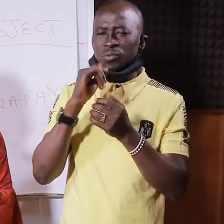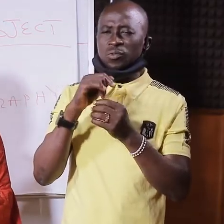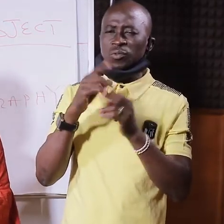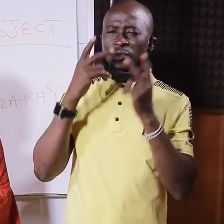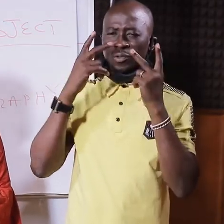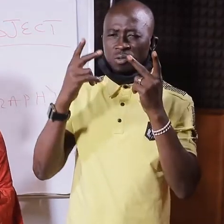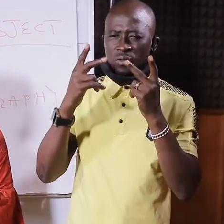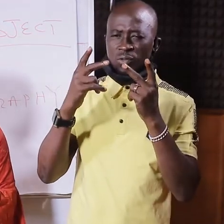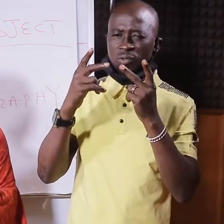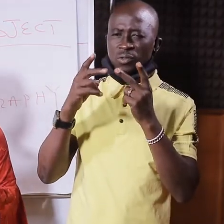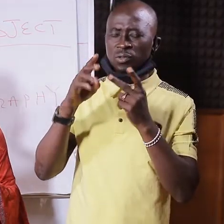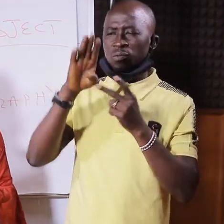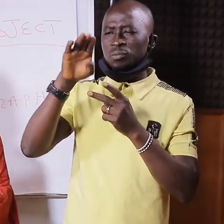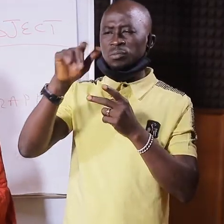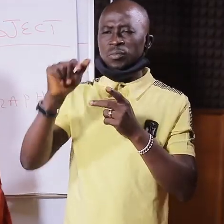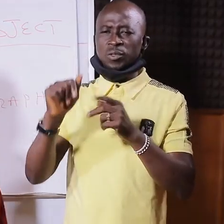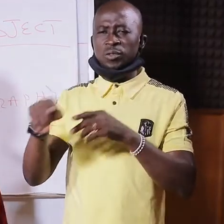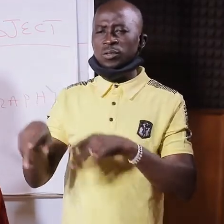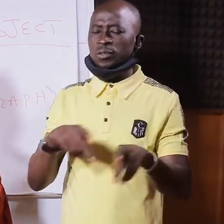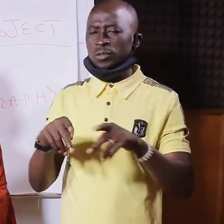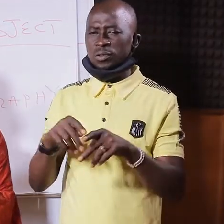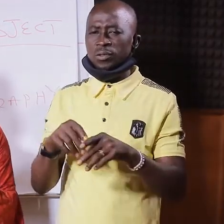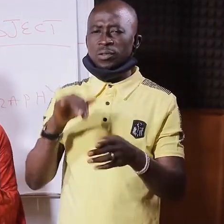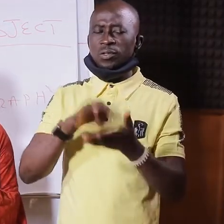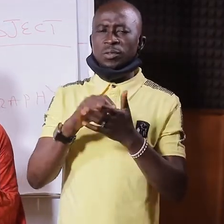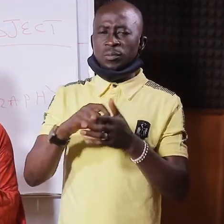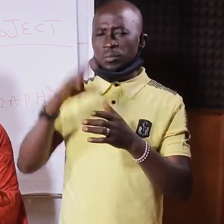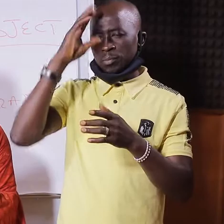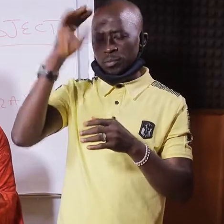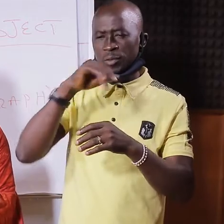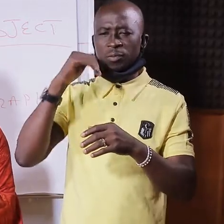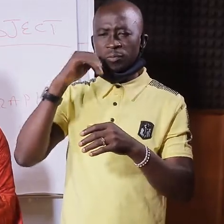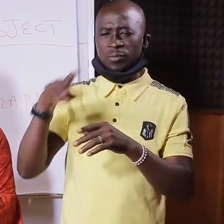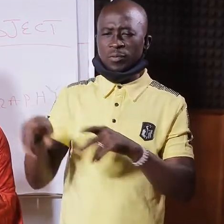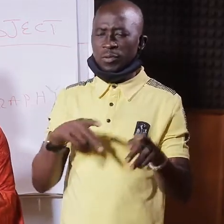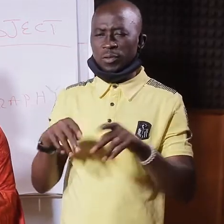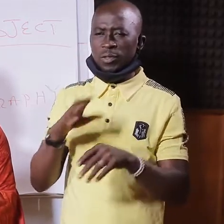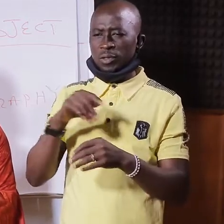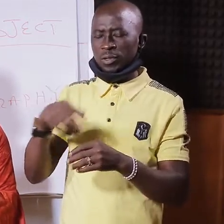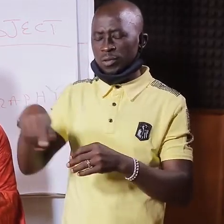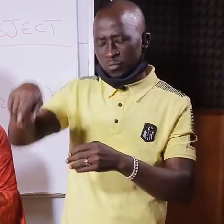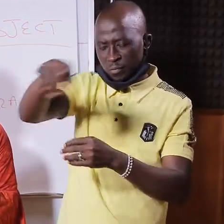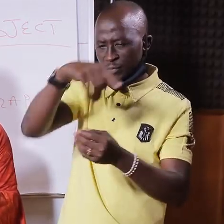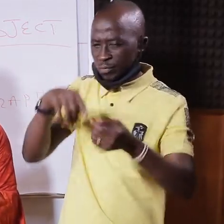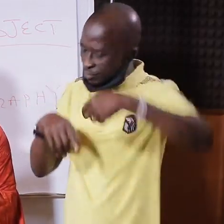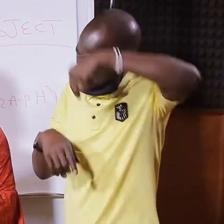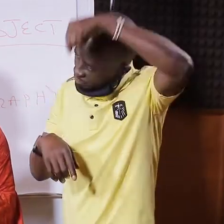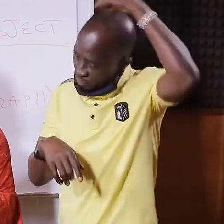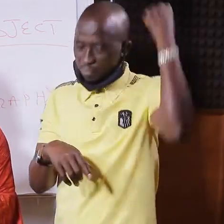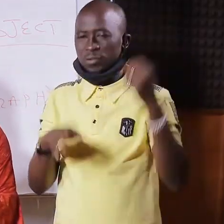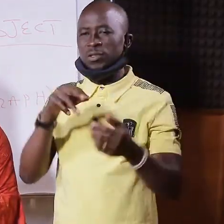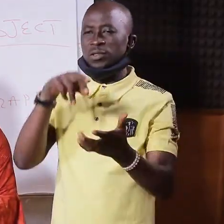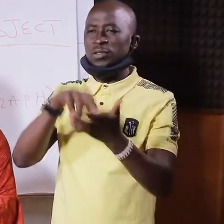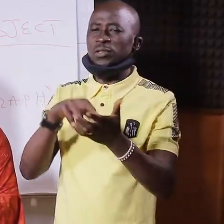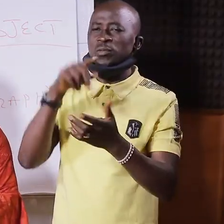look at ballet dancers. That is when the male and the female are dancing, and then he spins her around, and she stands on one